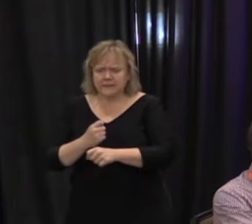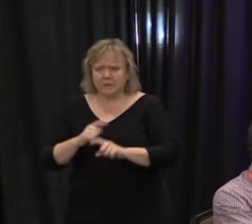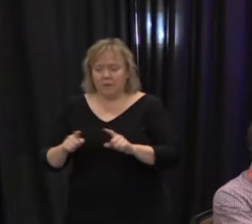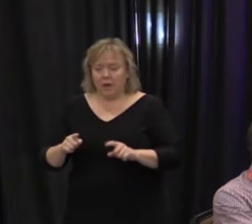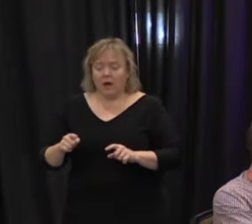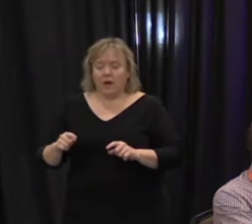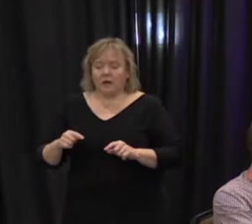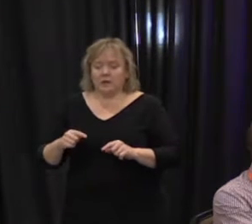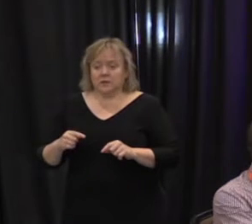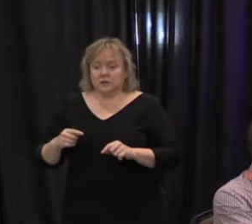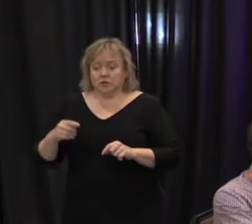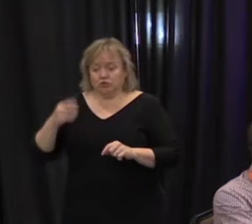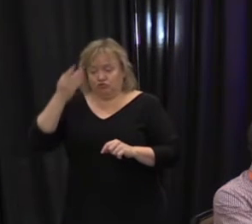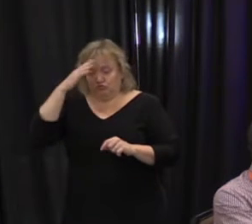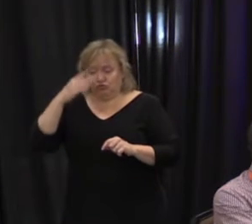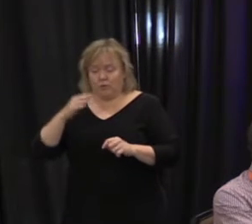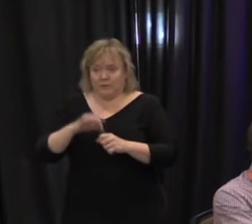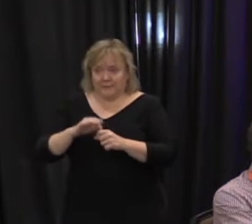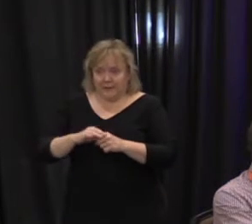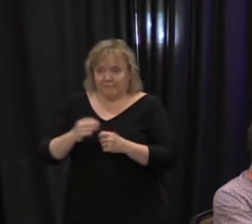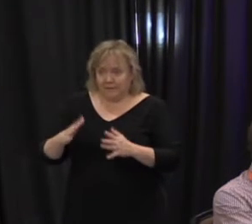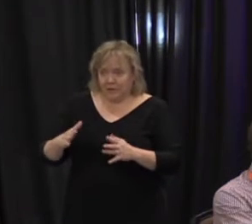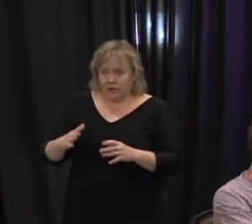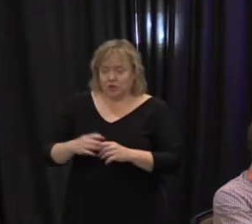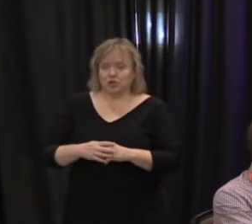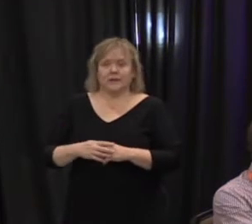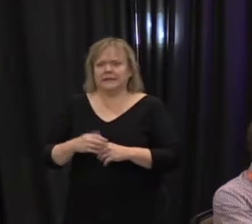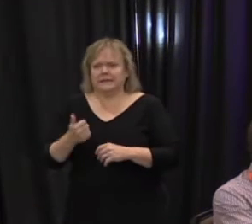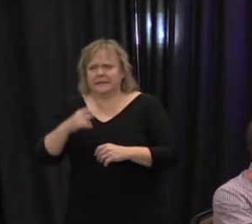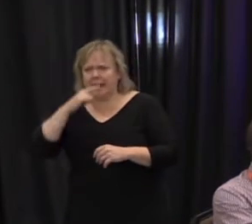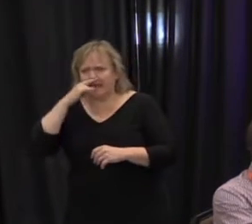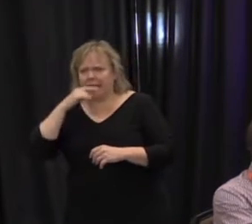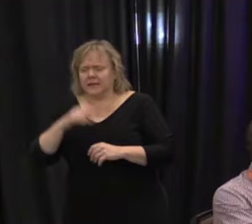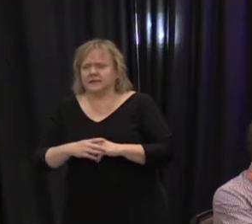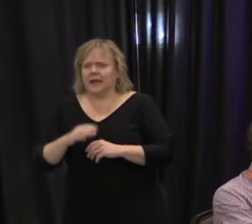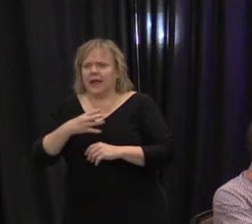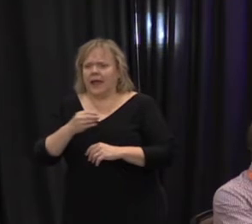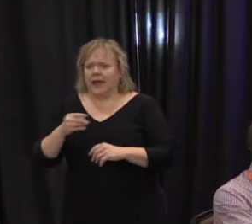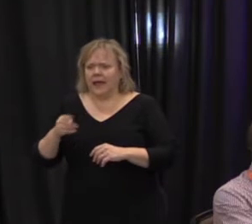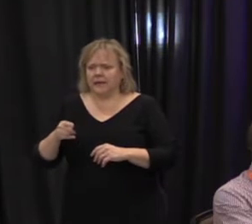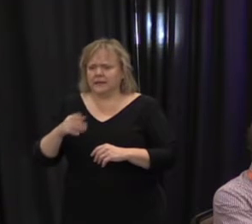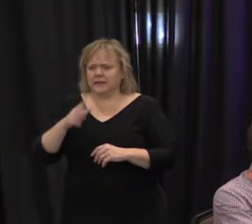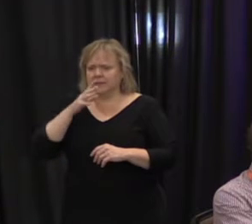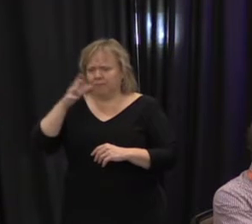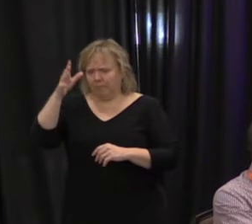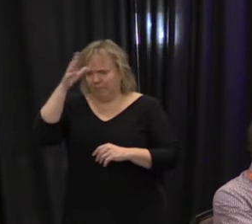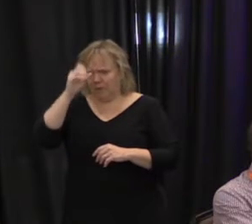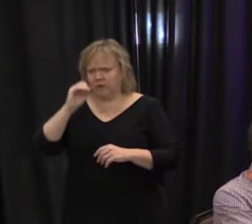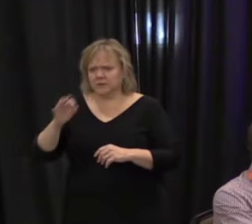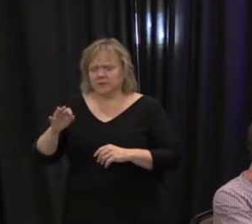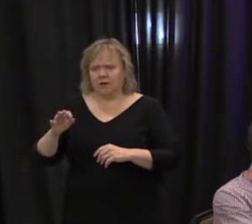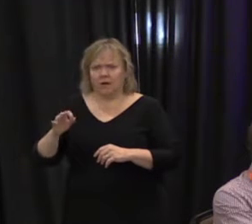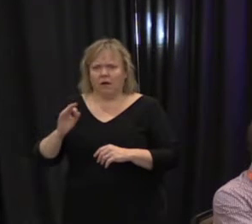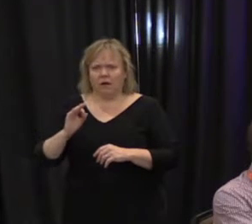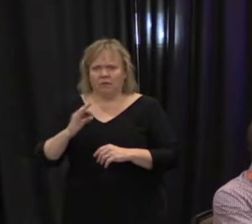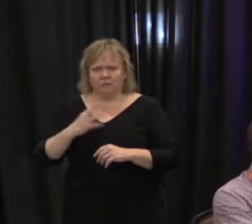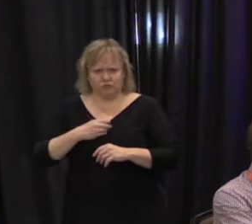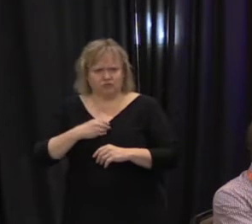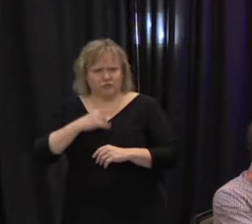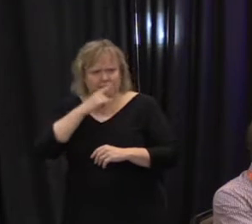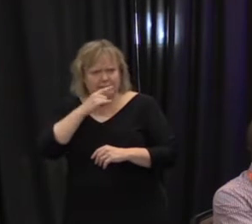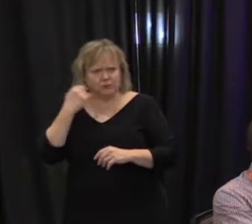woke up and these parent groups of trans children had tracked 10 children lost to suicide the night of the